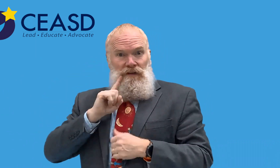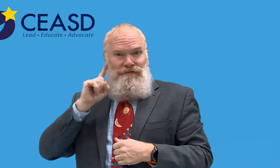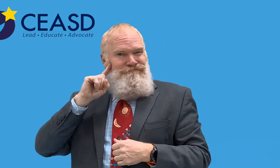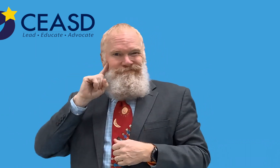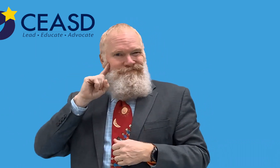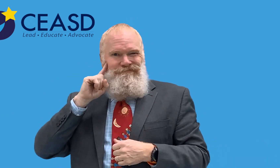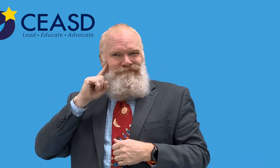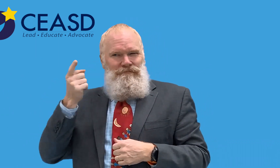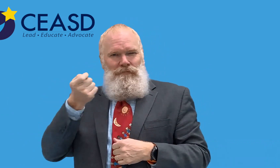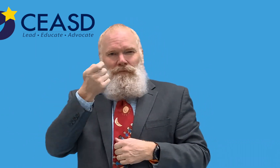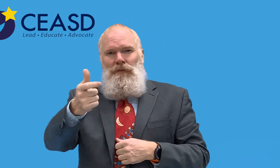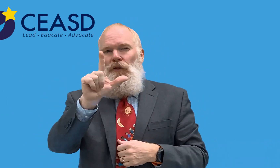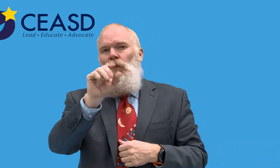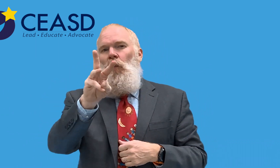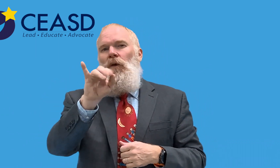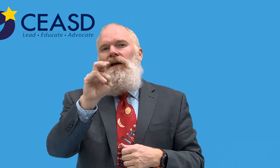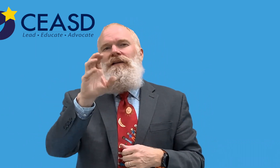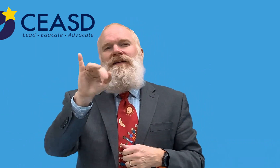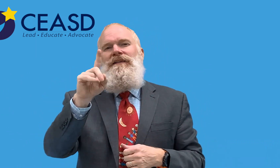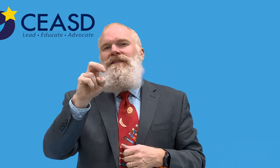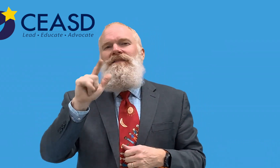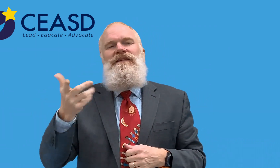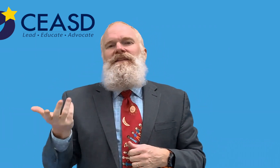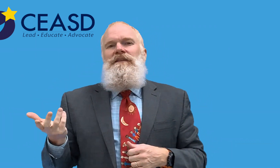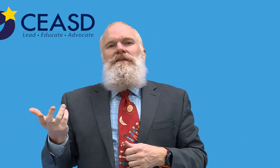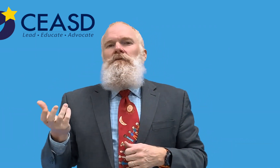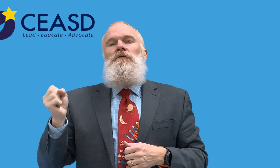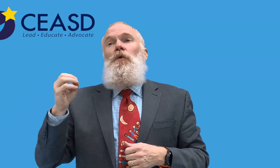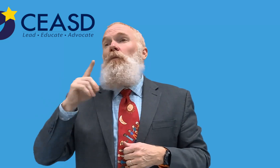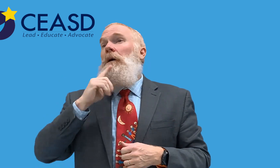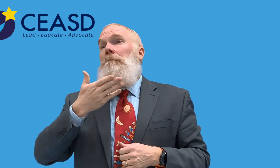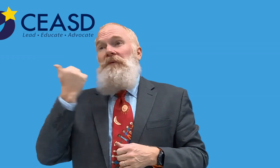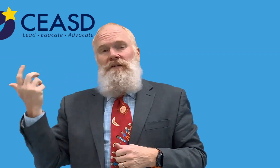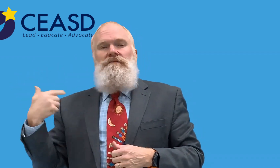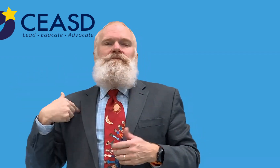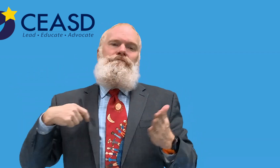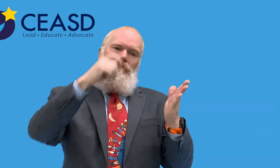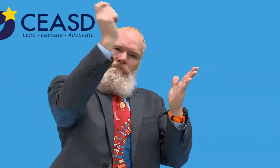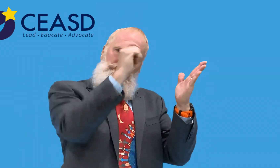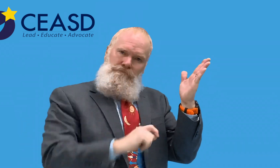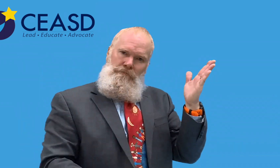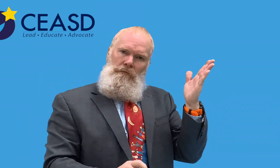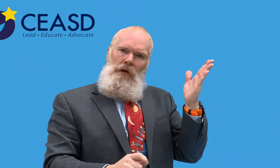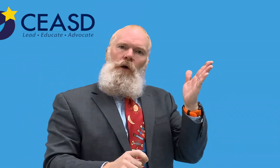agencies are often not familiar with the needs of deaf students due to its low incidence